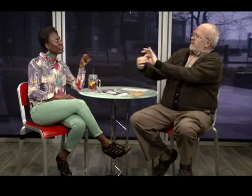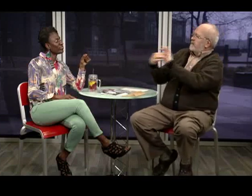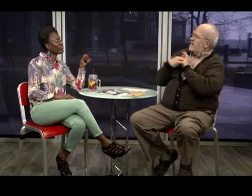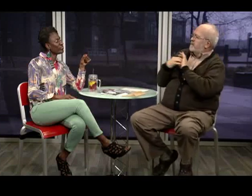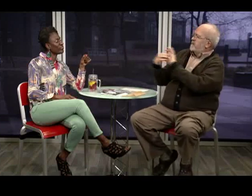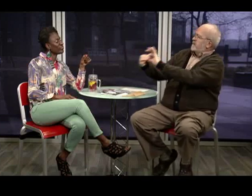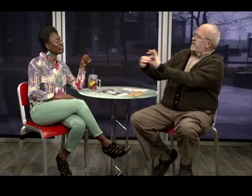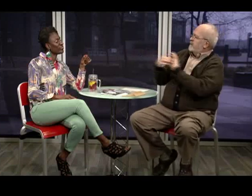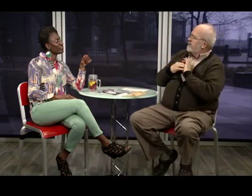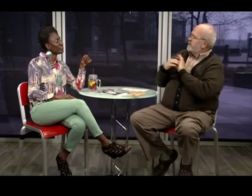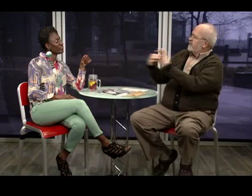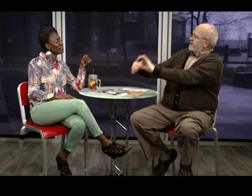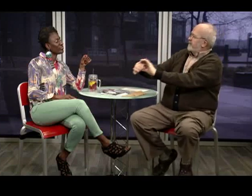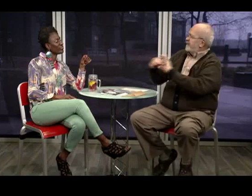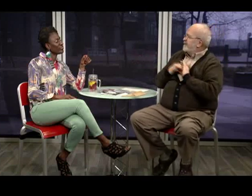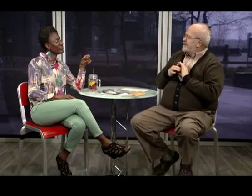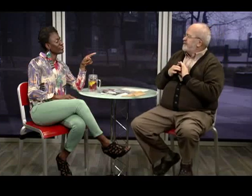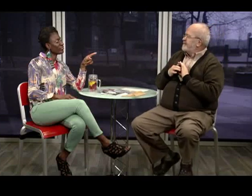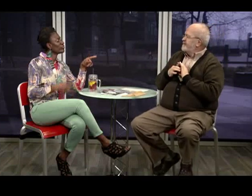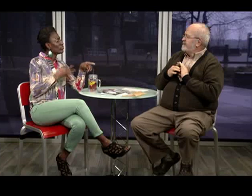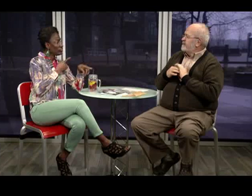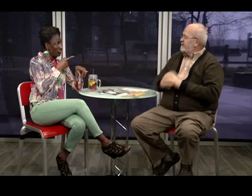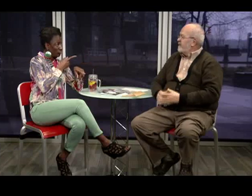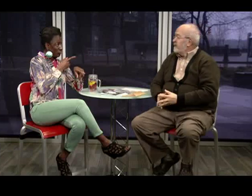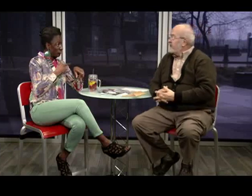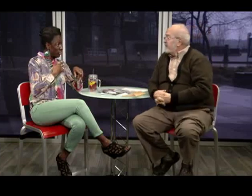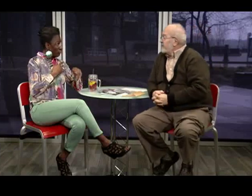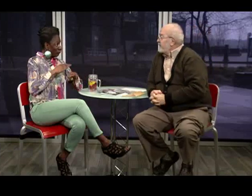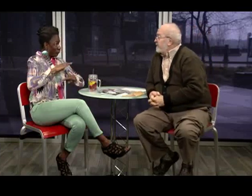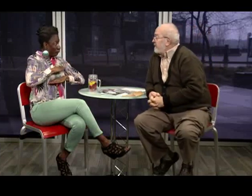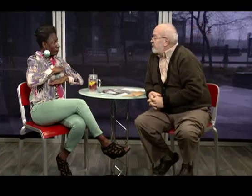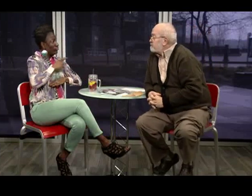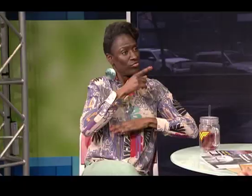are. And then they can start to develop relationships.